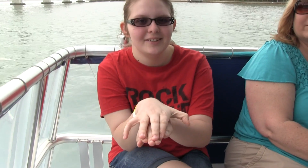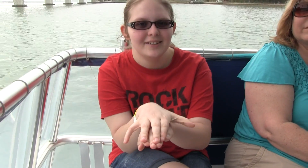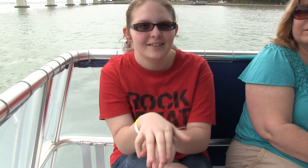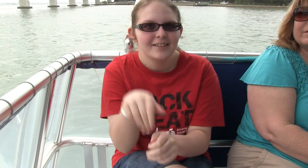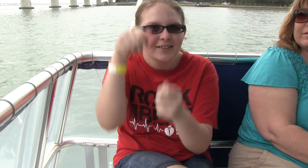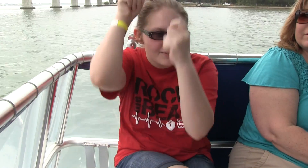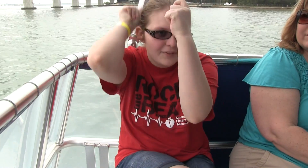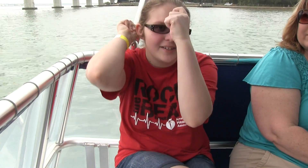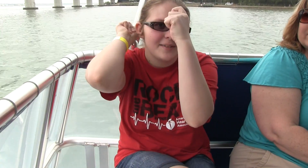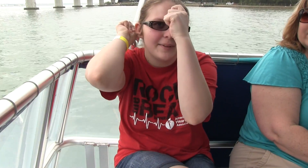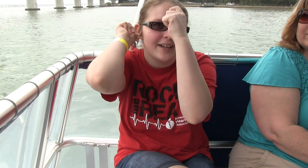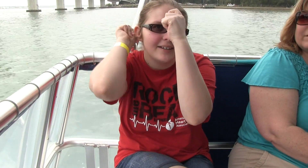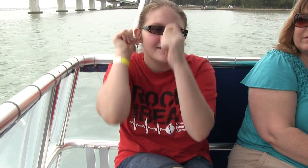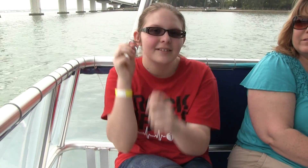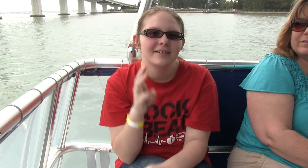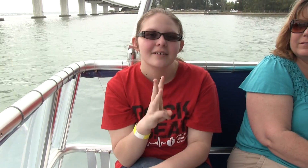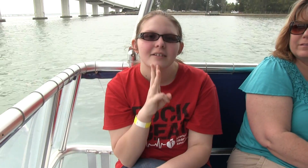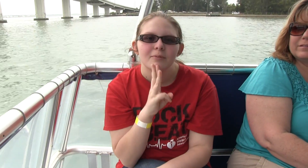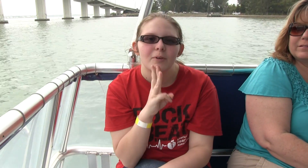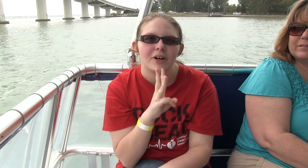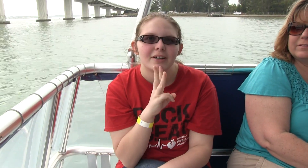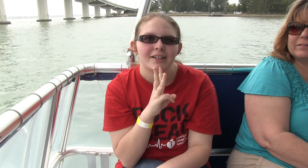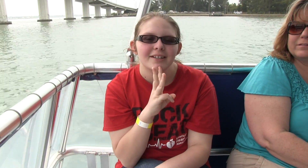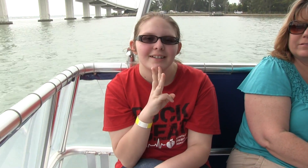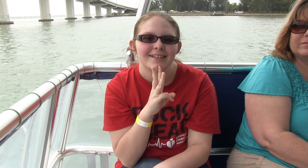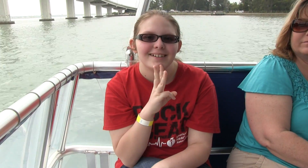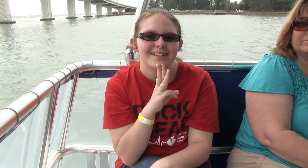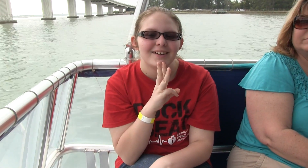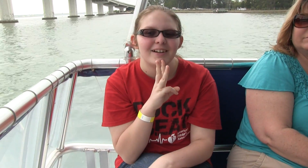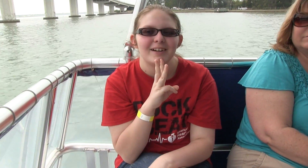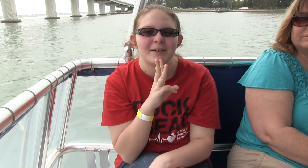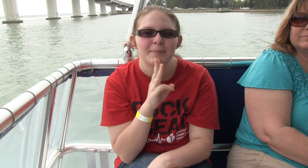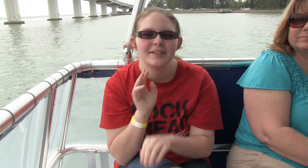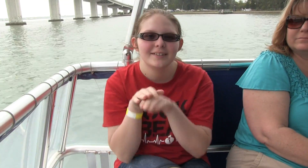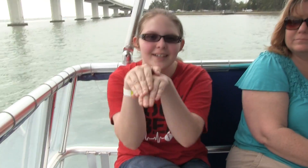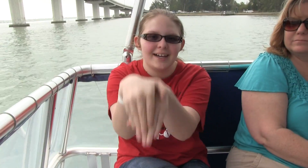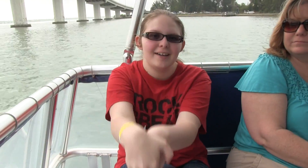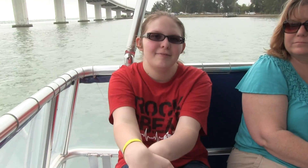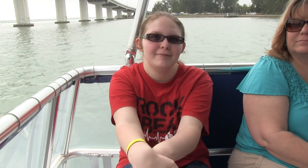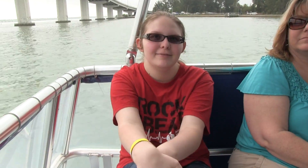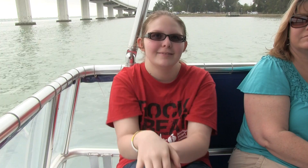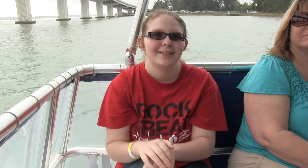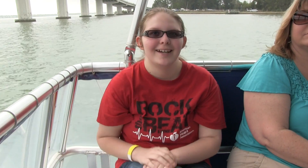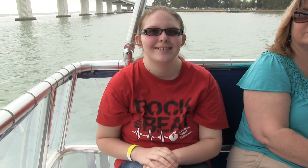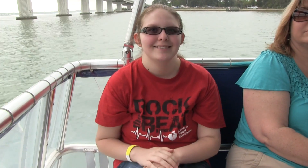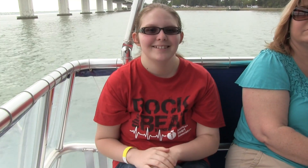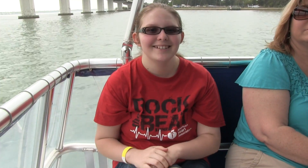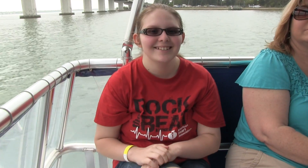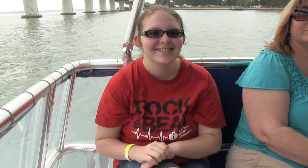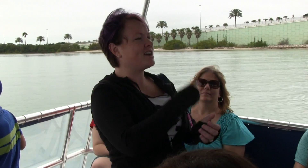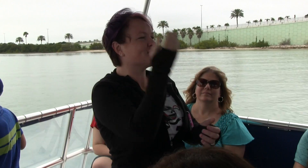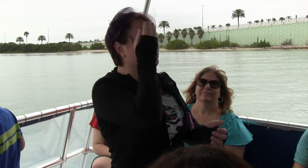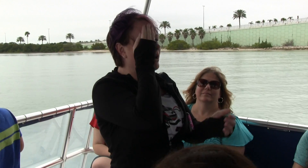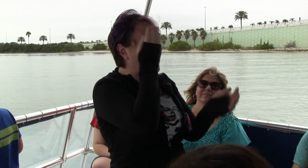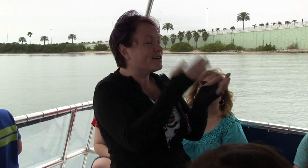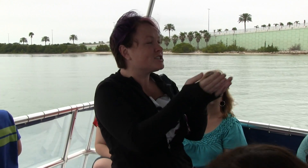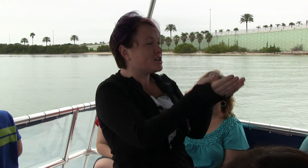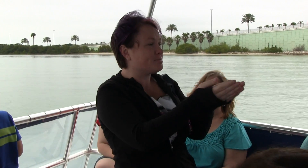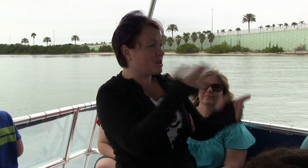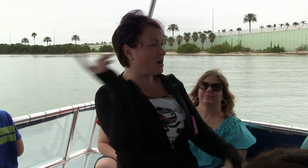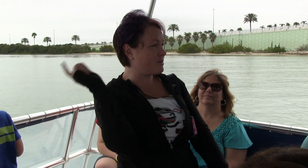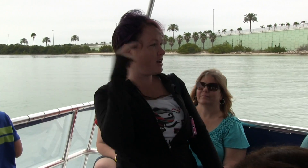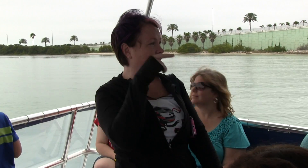All right first weight, water, calm, dives, yeah. Okay so